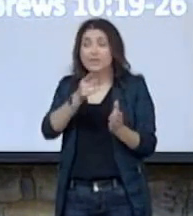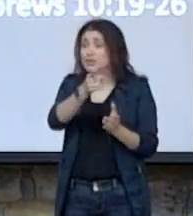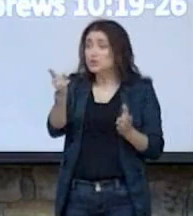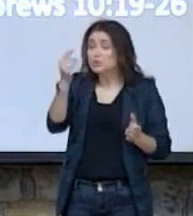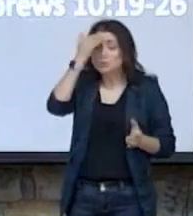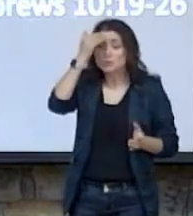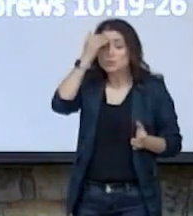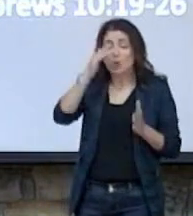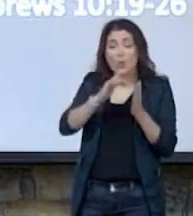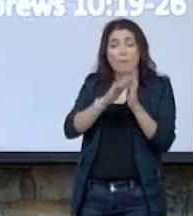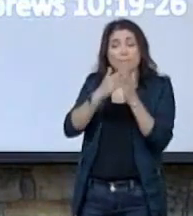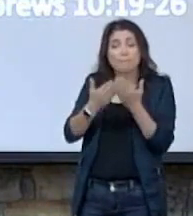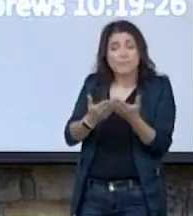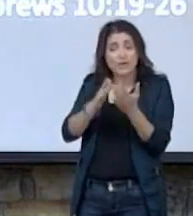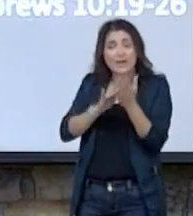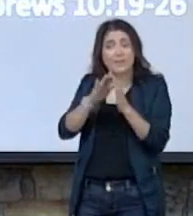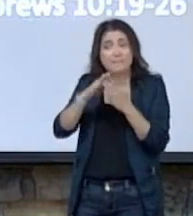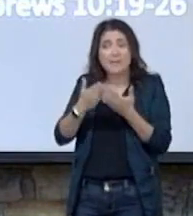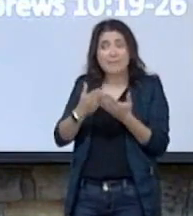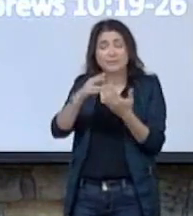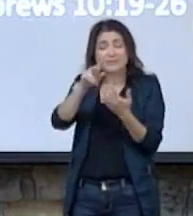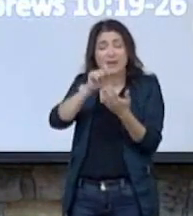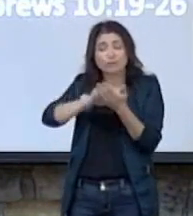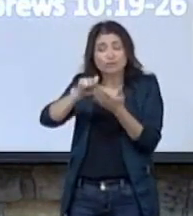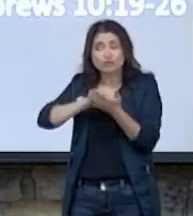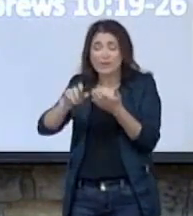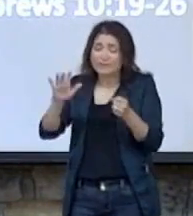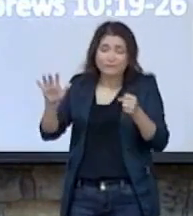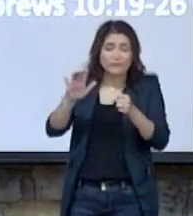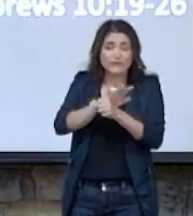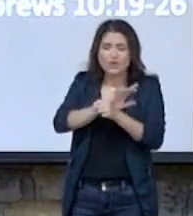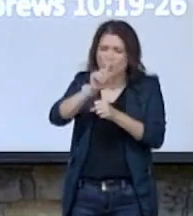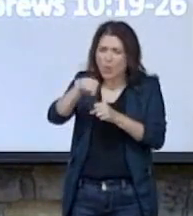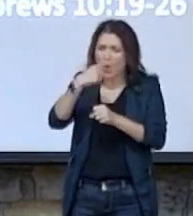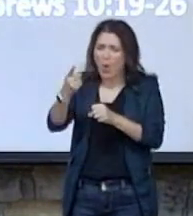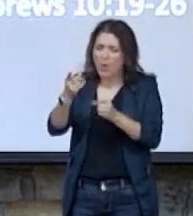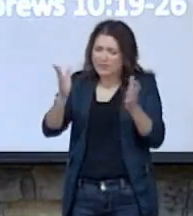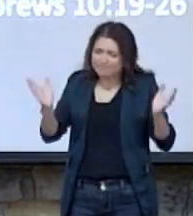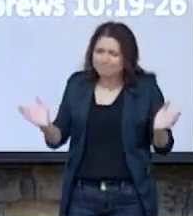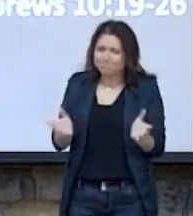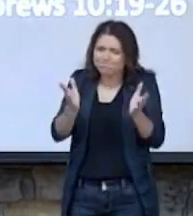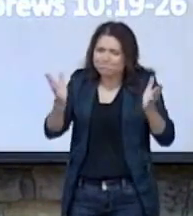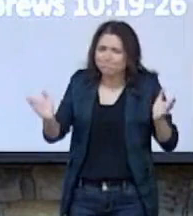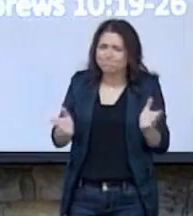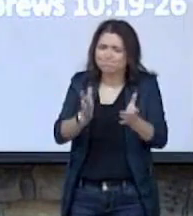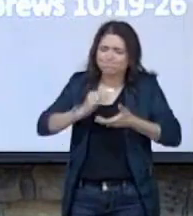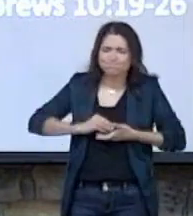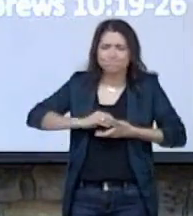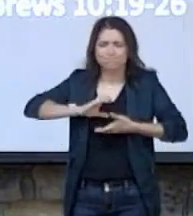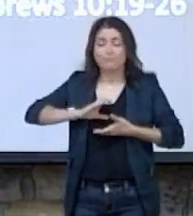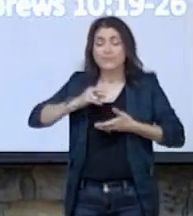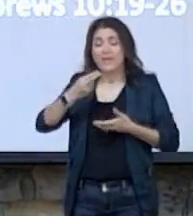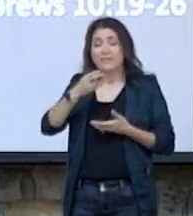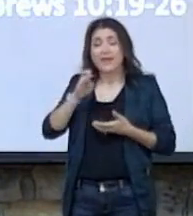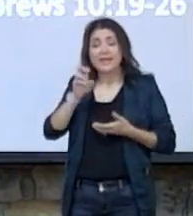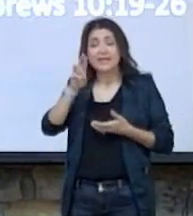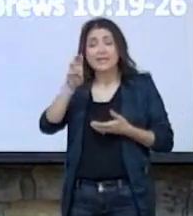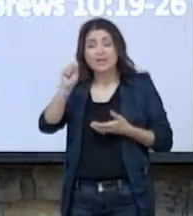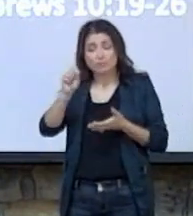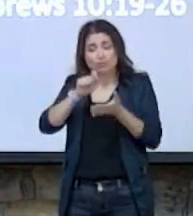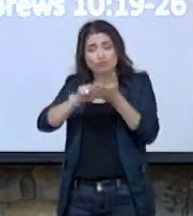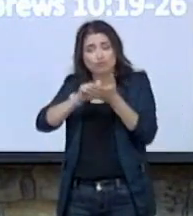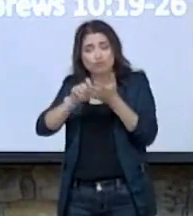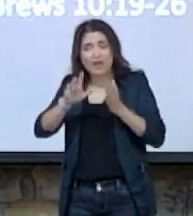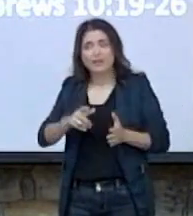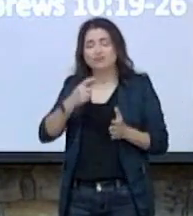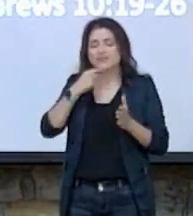there's a book of the Bible that was written entirely as a word of encouragement? The Hebrews writer says in Hebrews chapter 13 and verse